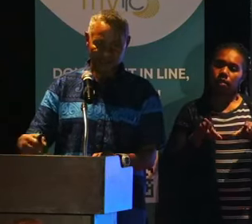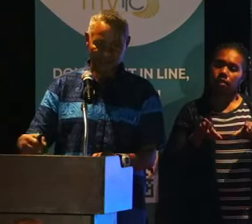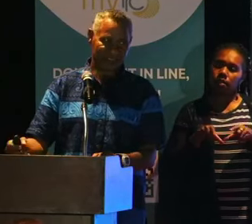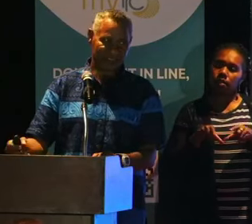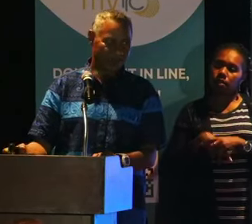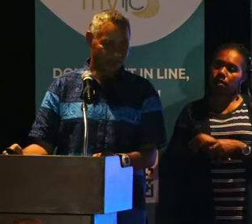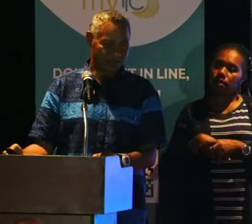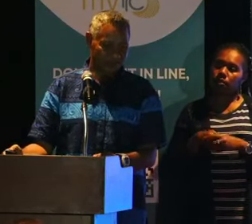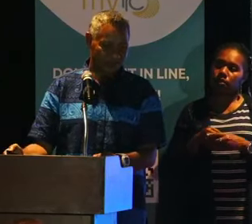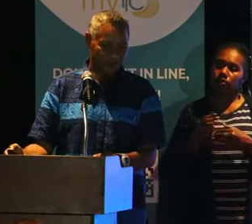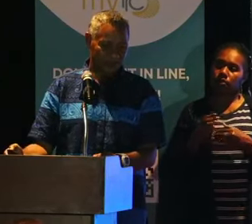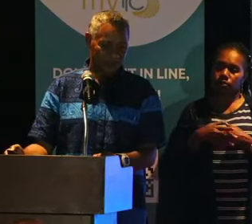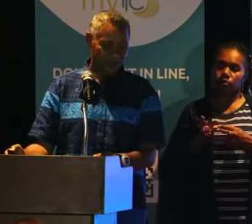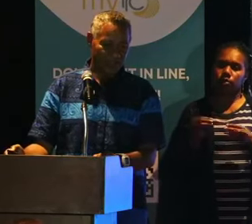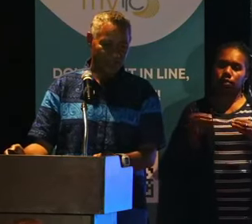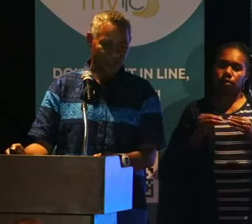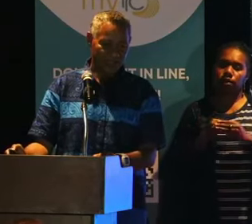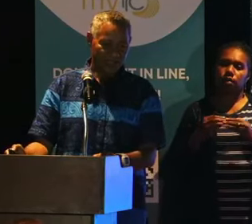for business activities.